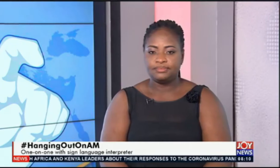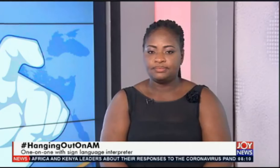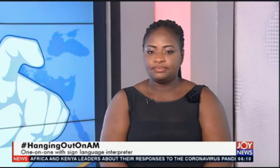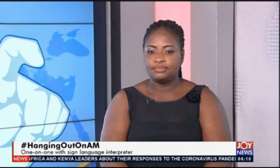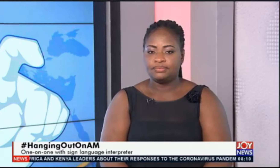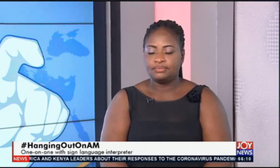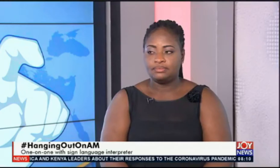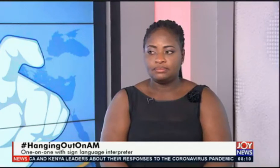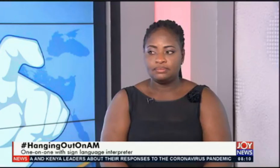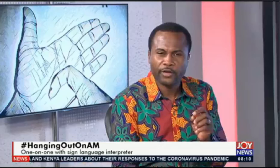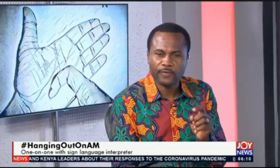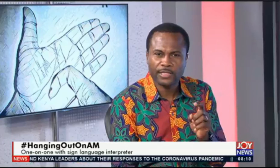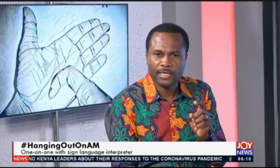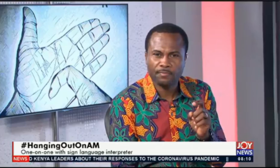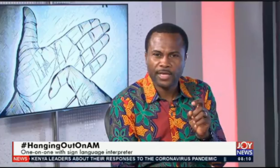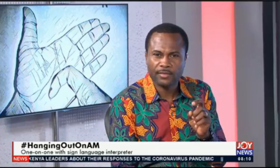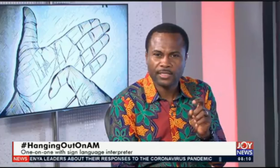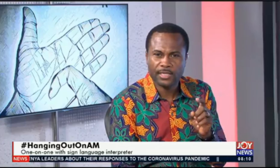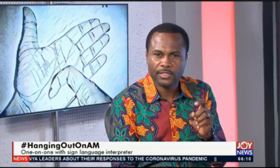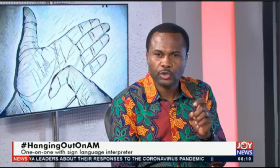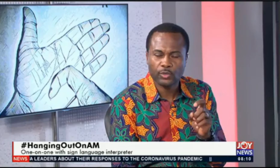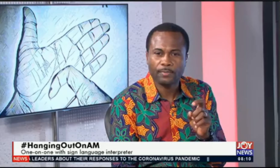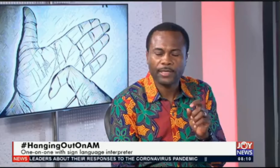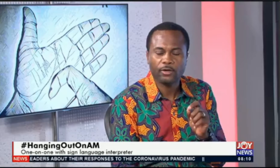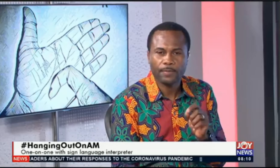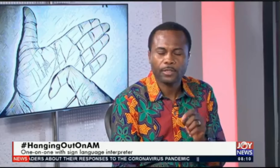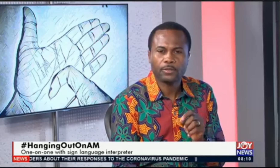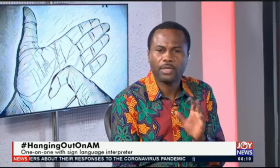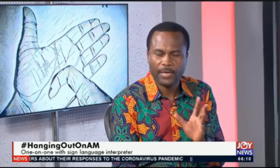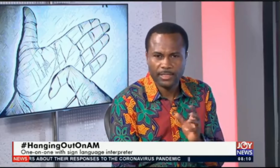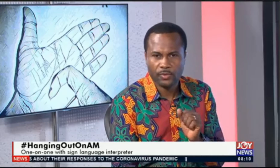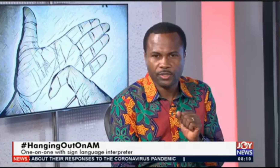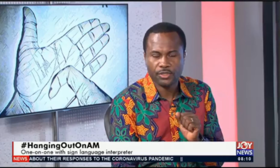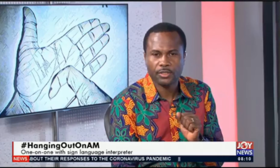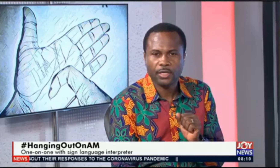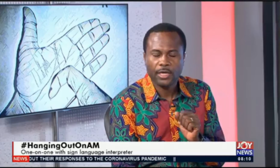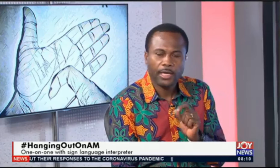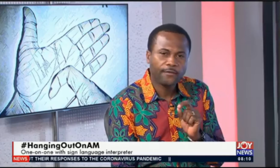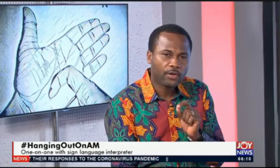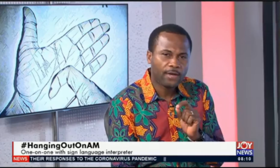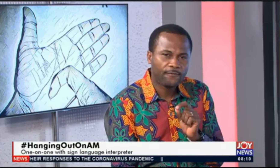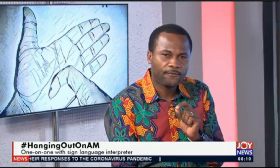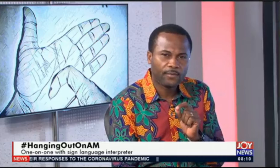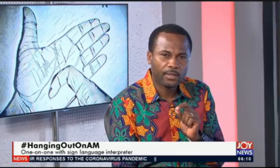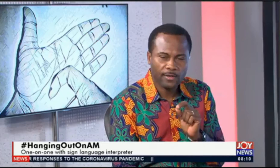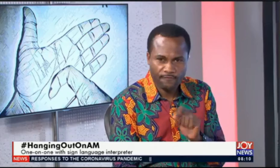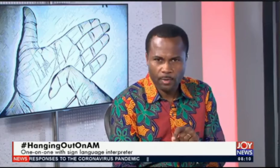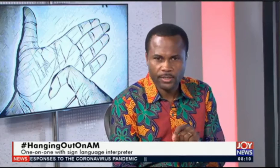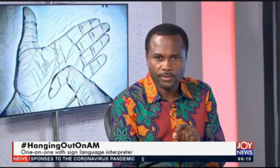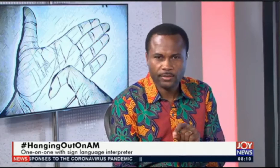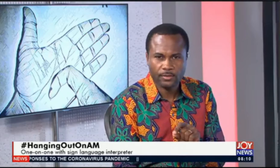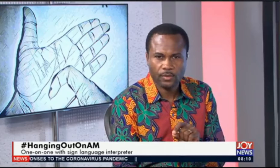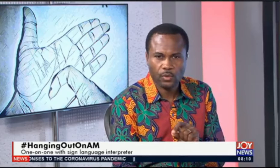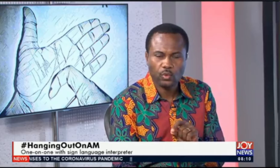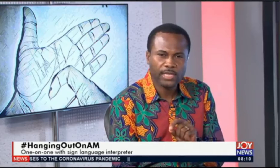And so that is when you have to start making the signs to them. Okay, so let me ask this question. If you have a deaf